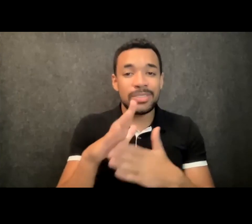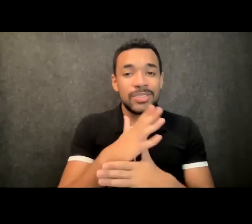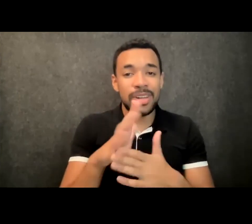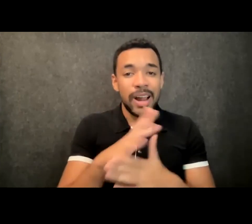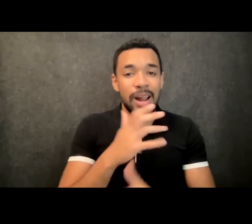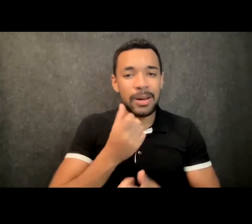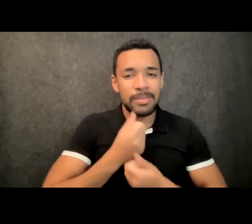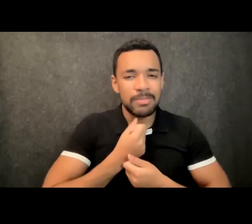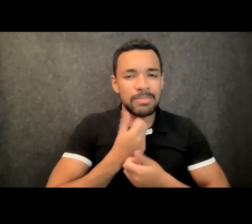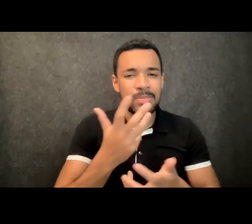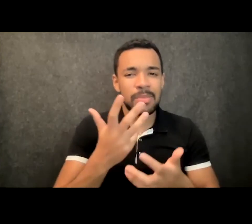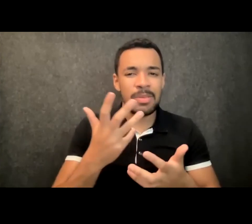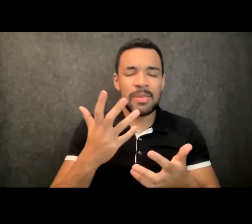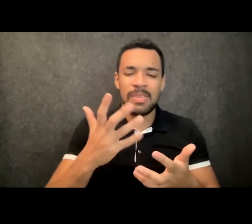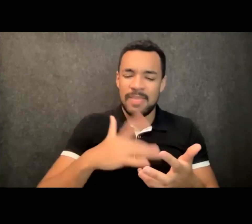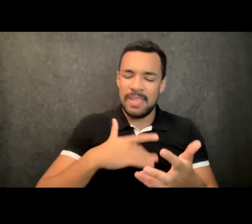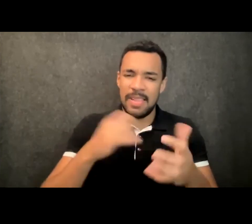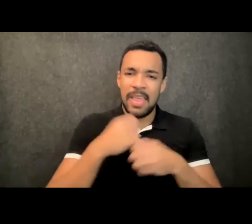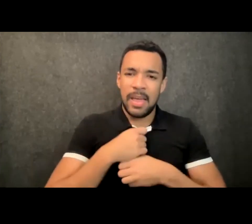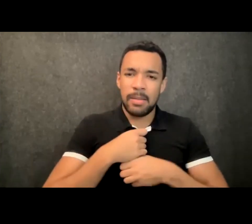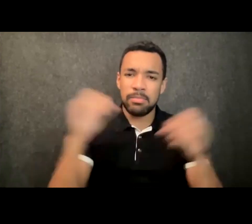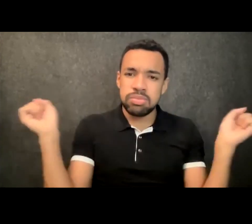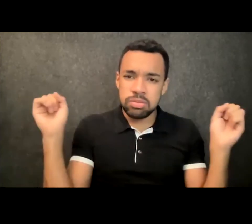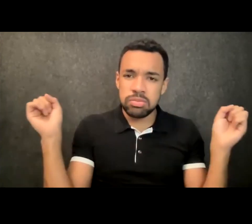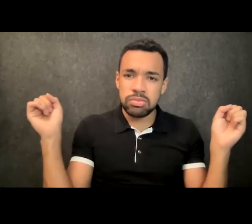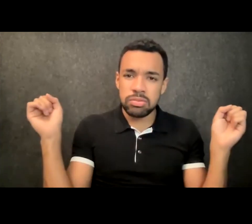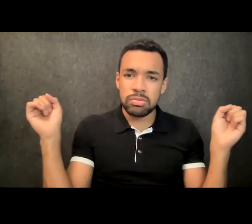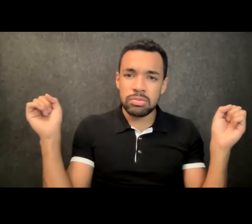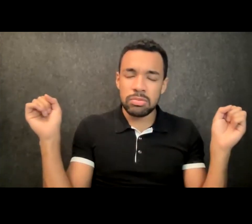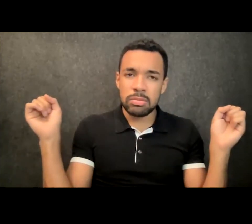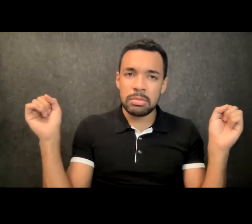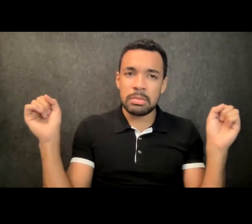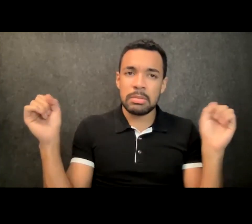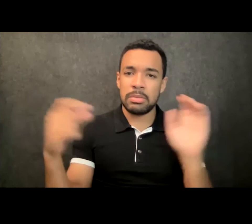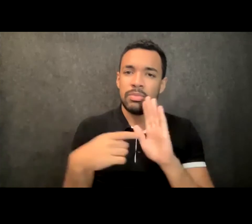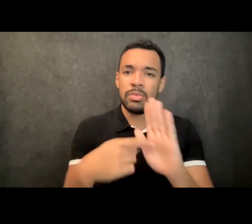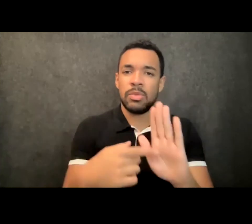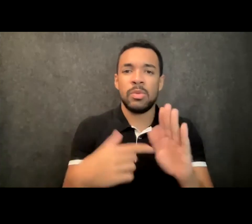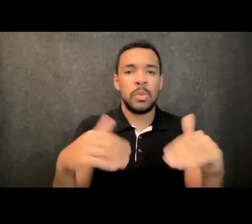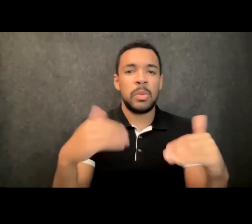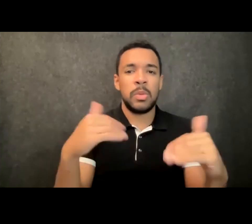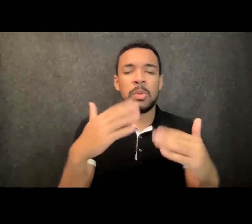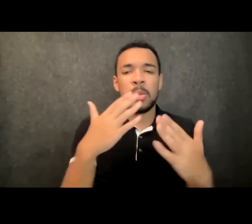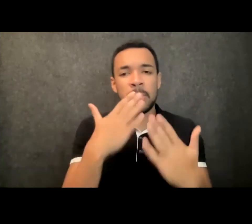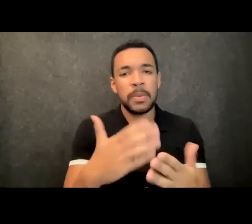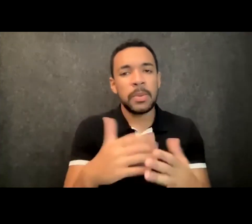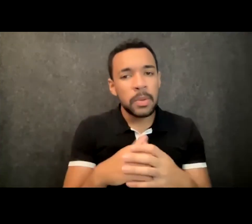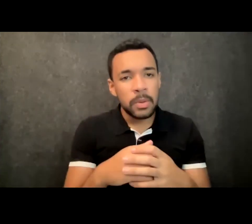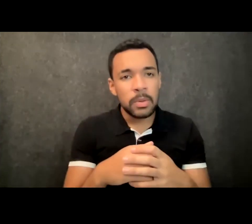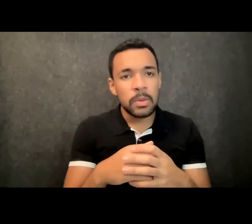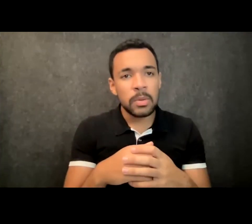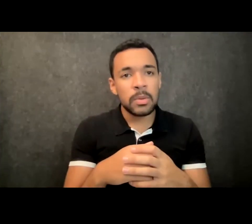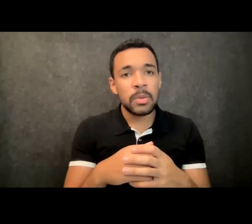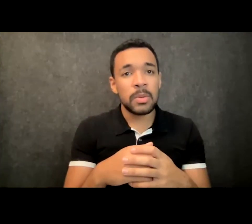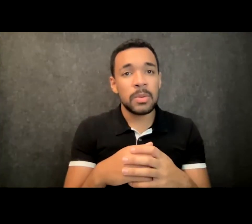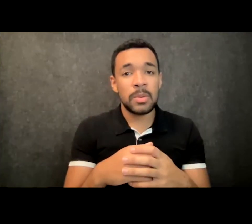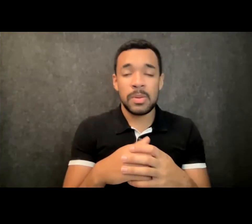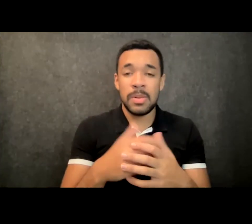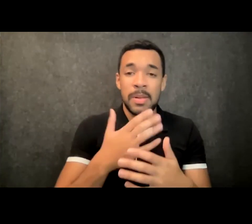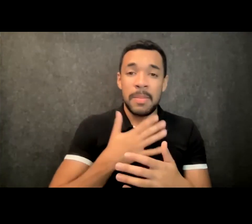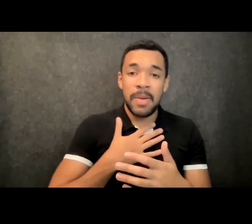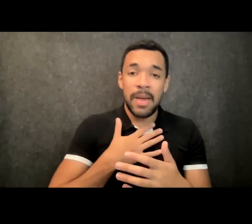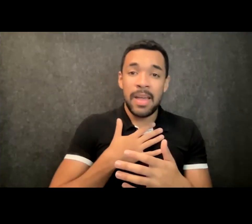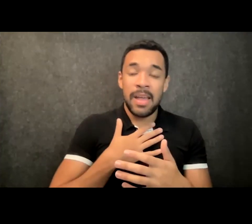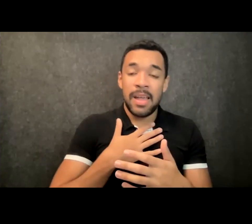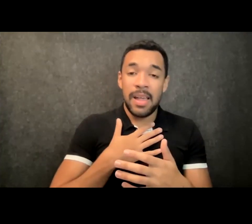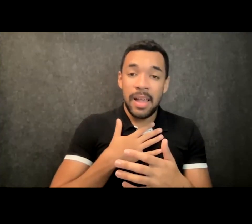for the vulnerability. And yeah, thank you. This is, I think, why queer and trans stories are